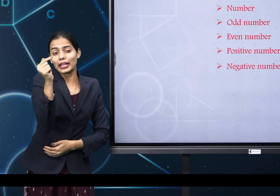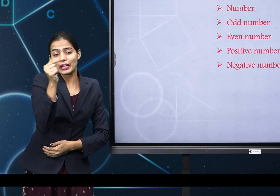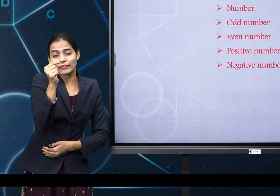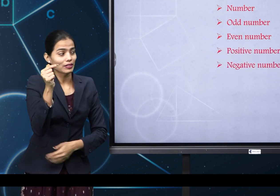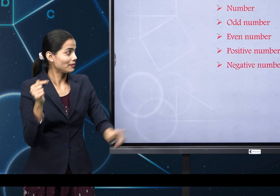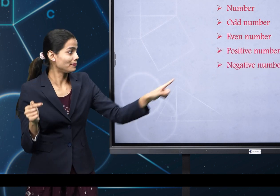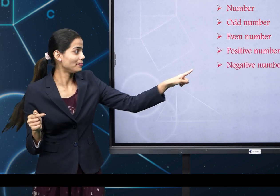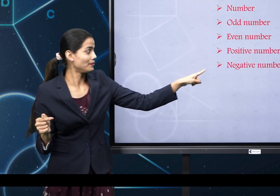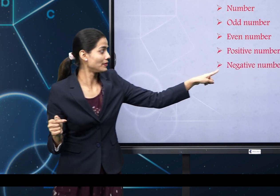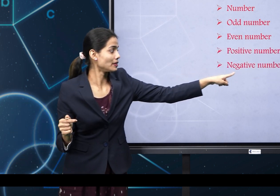negative number,